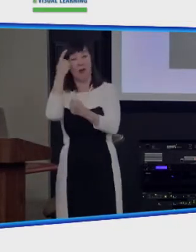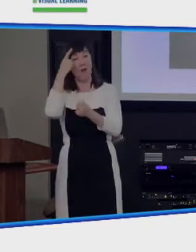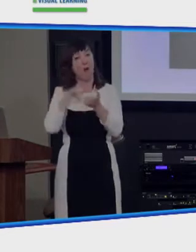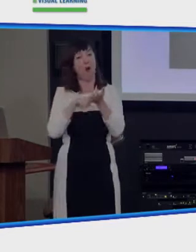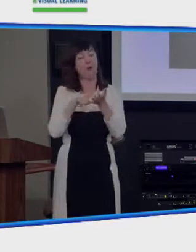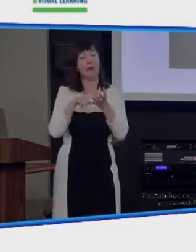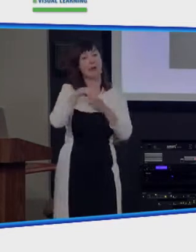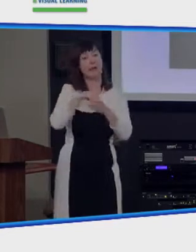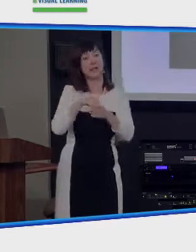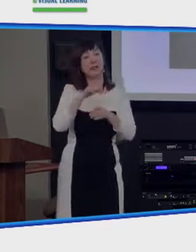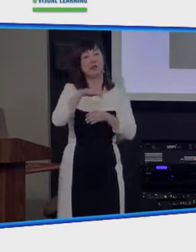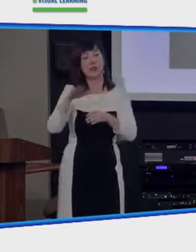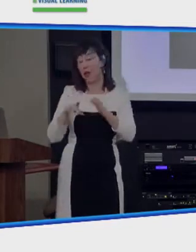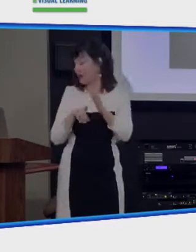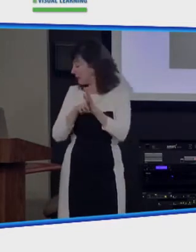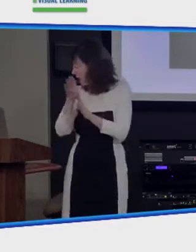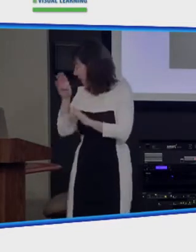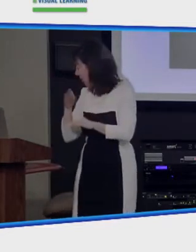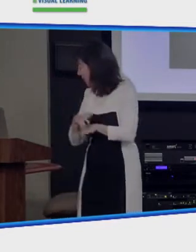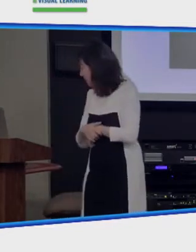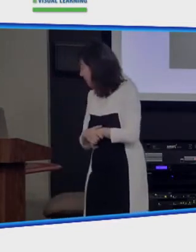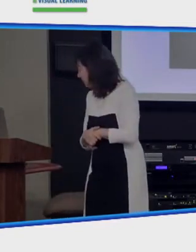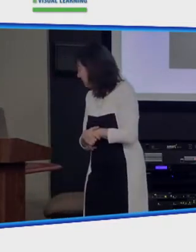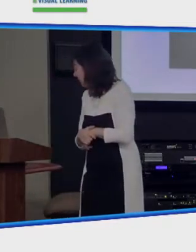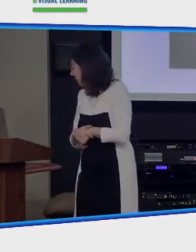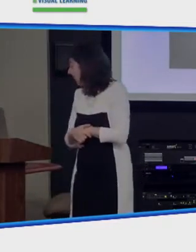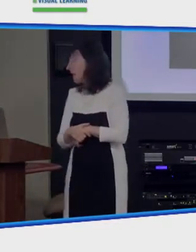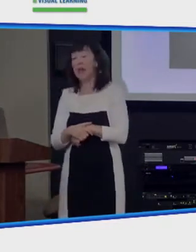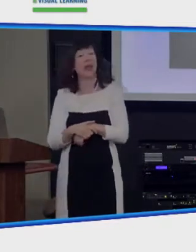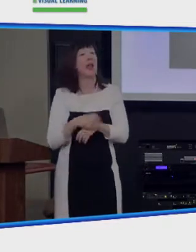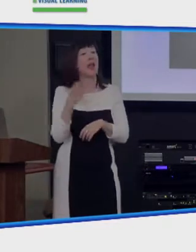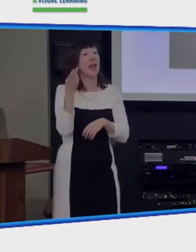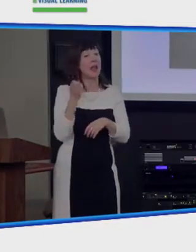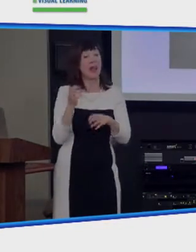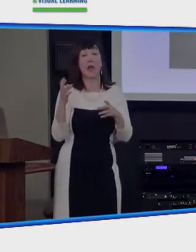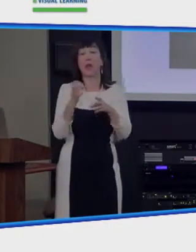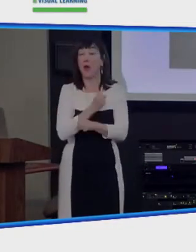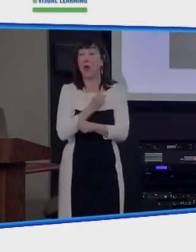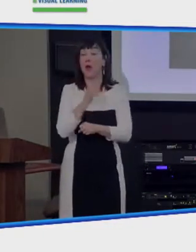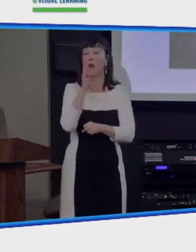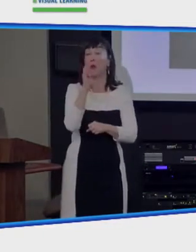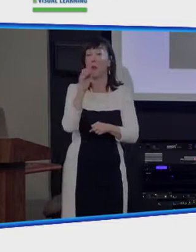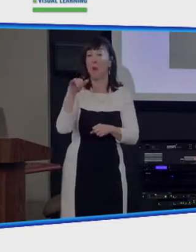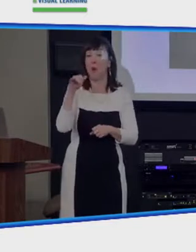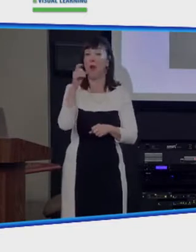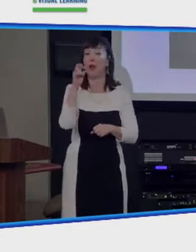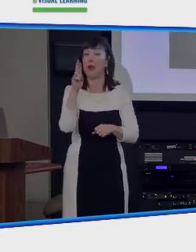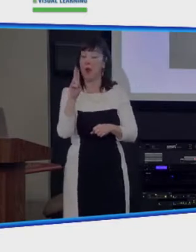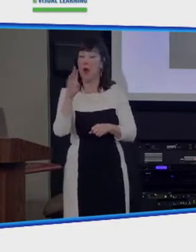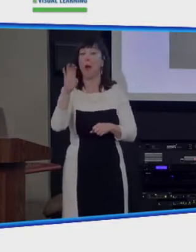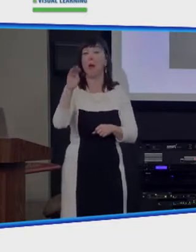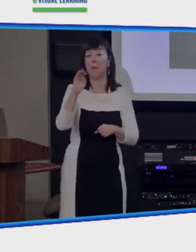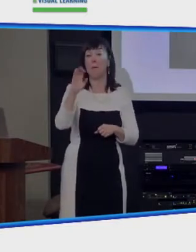the Early Career Contributions in Research on Child Development Award.